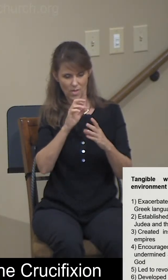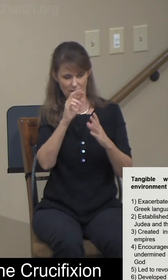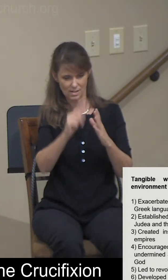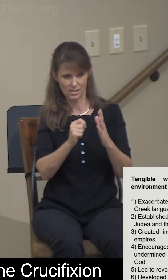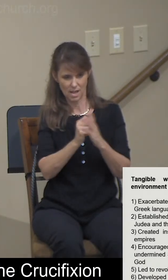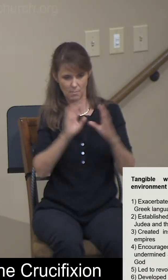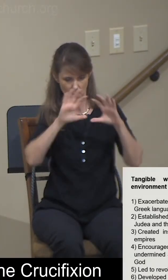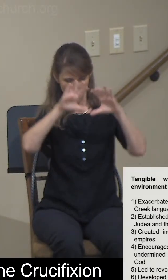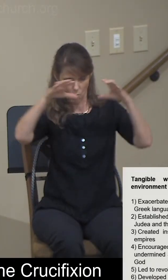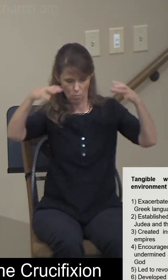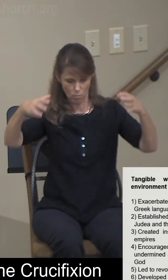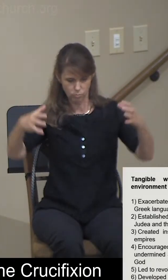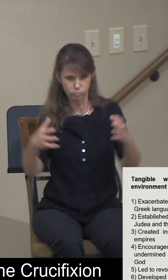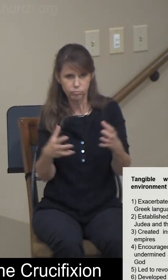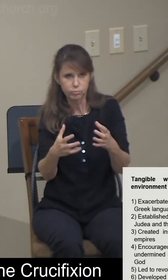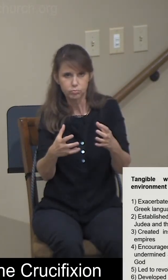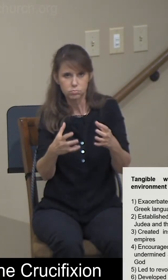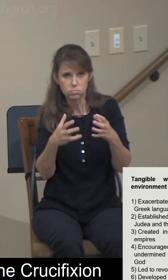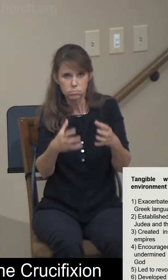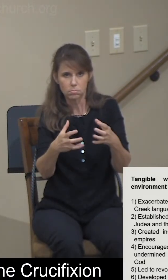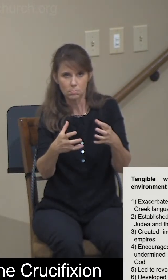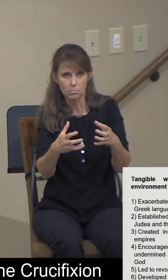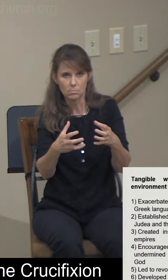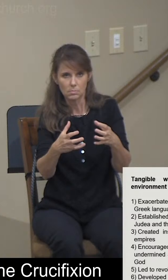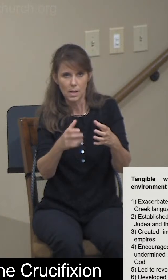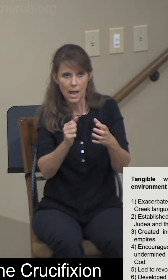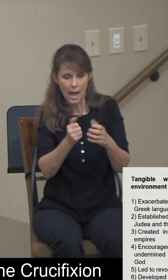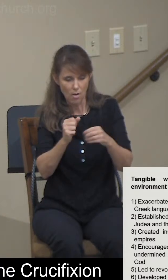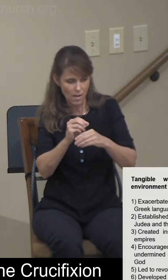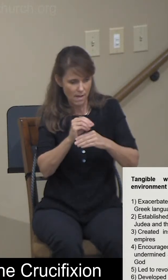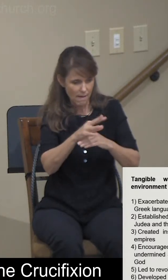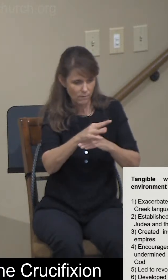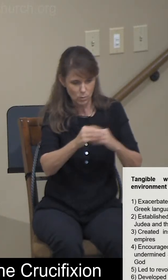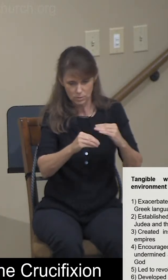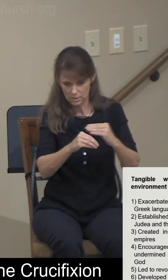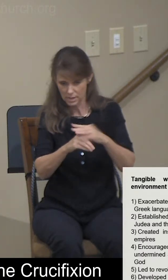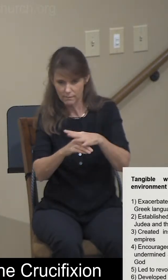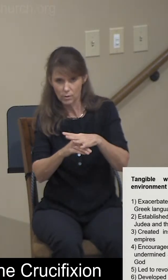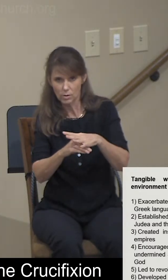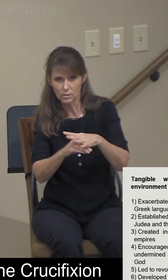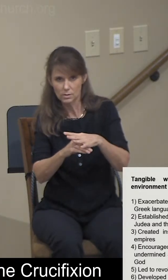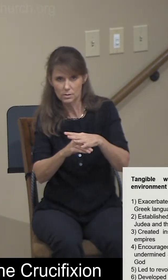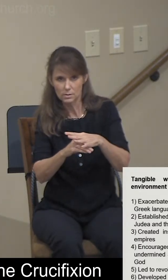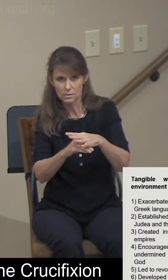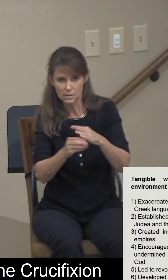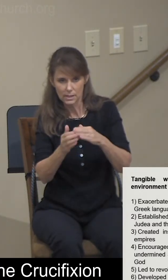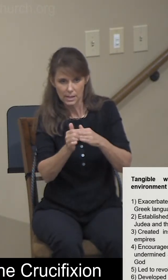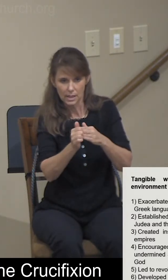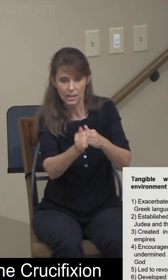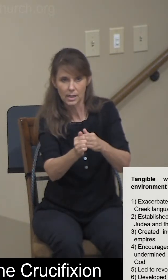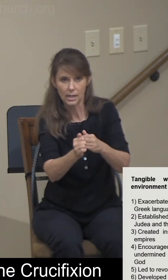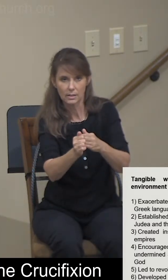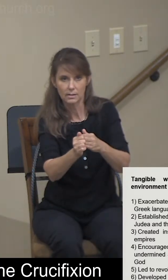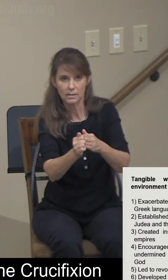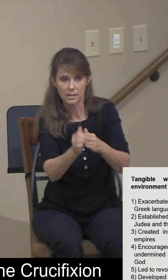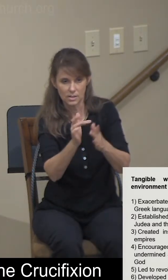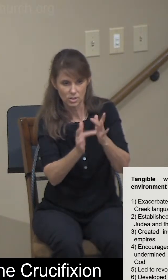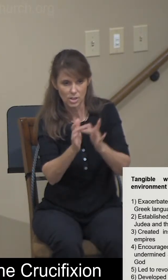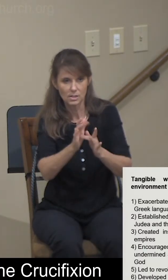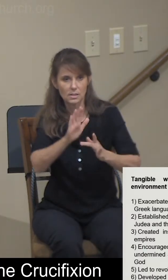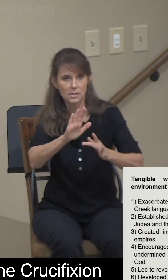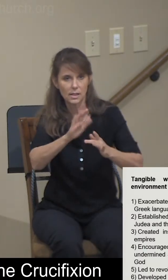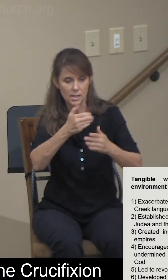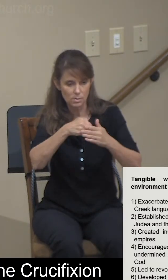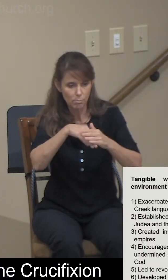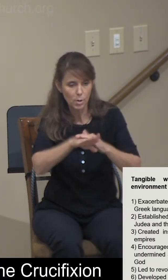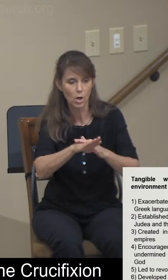come together in the first century and come together at the time of Jesus' life that create the